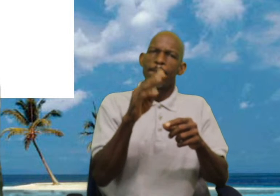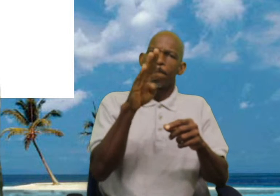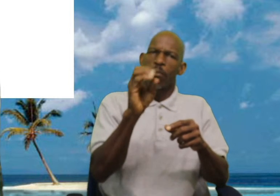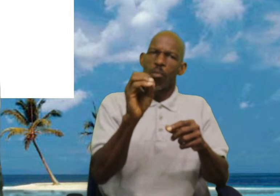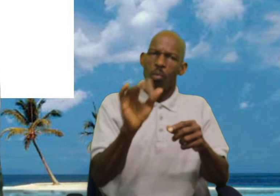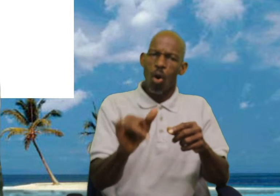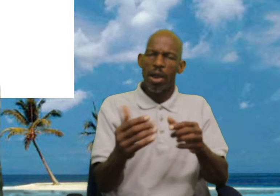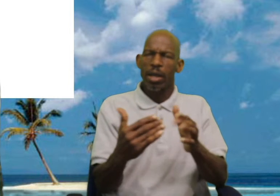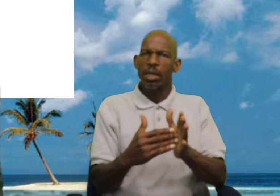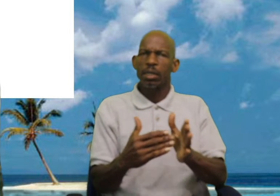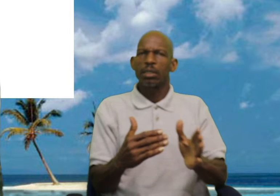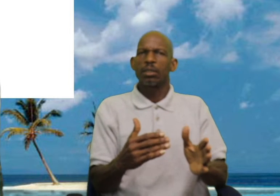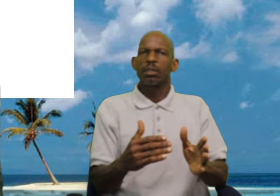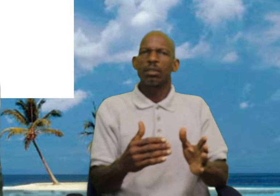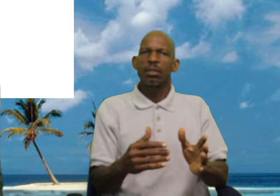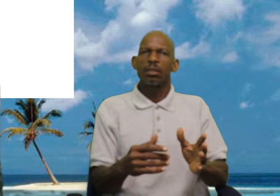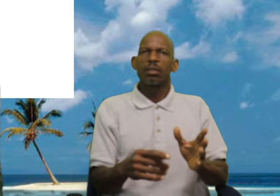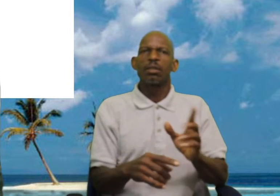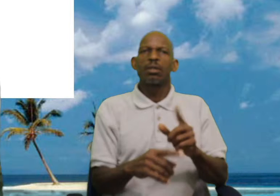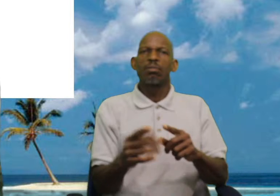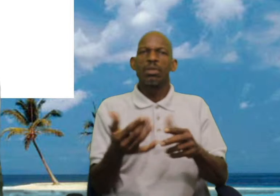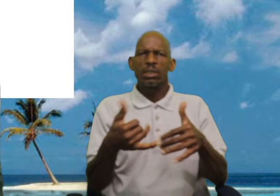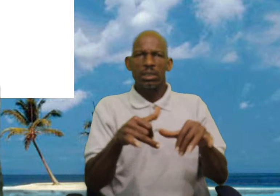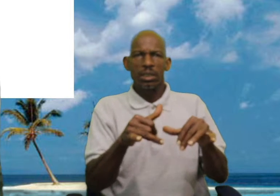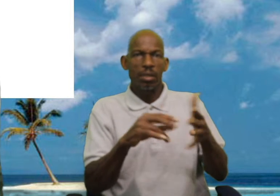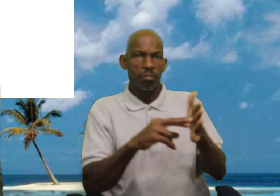The same boy on the side.